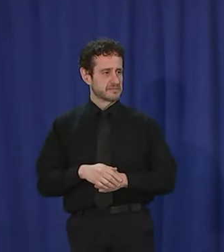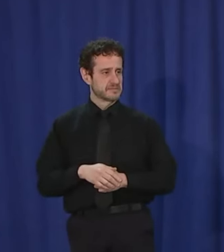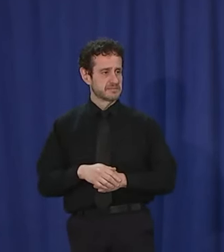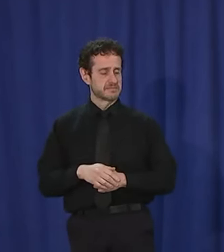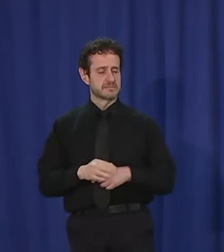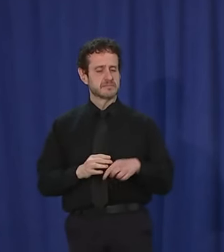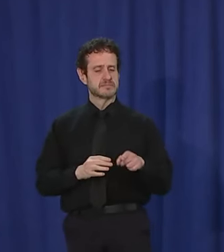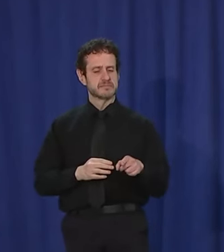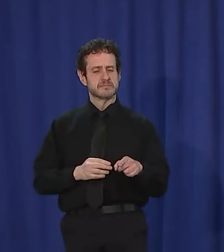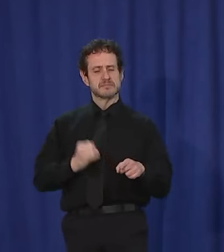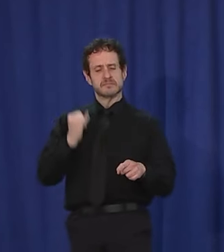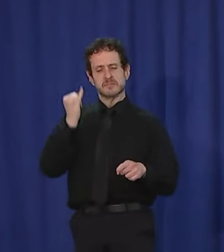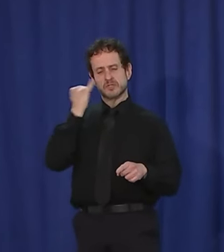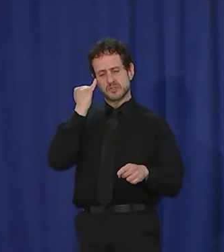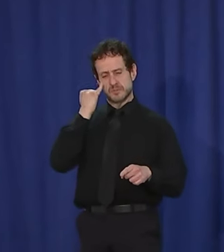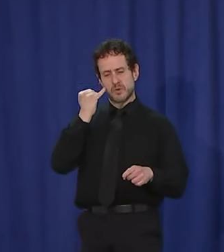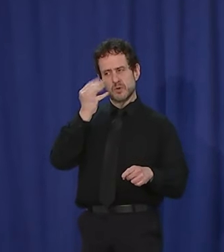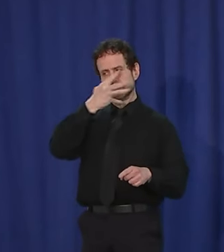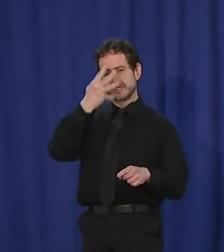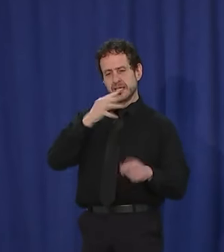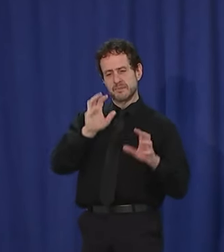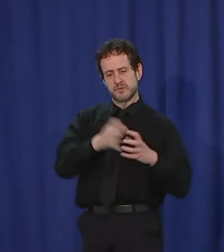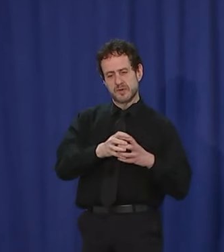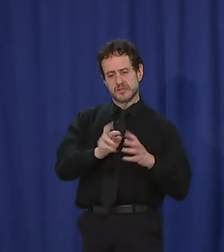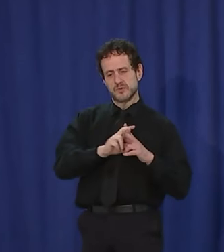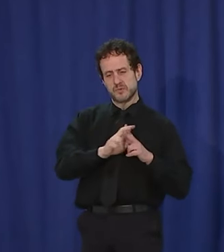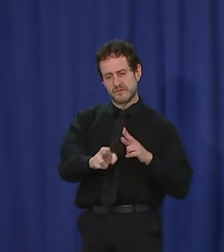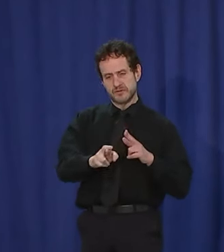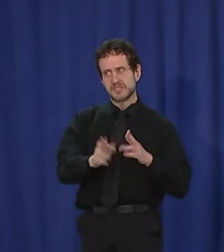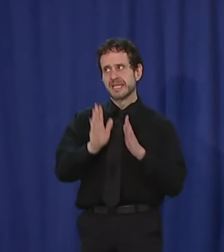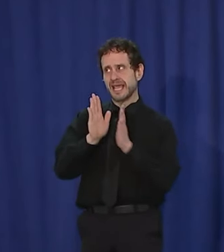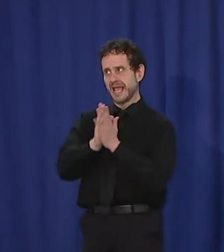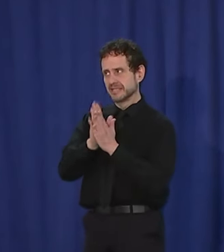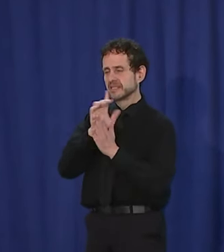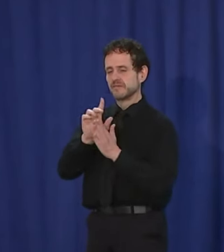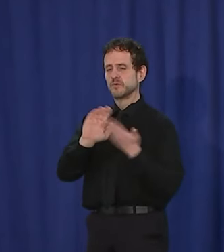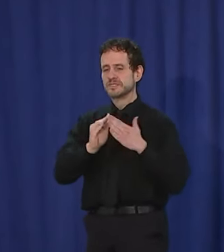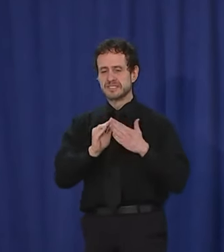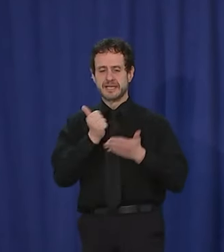immigrants and refugees that seek municipal relief, and